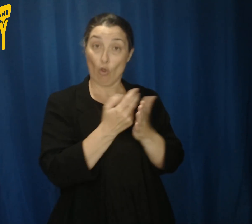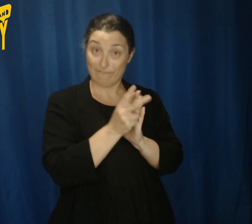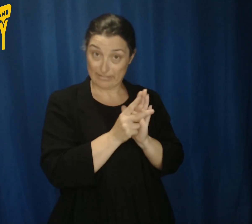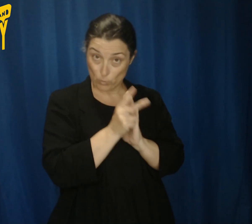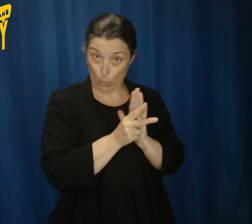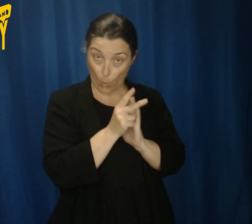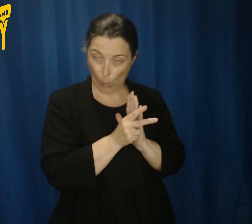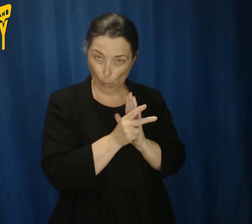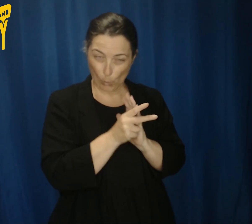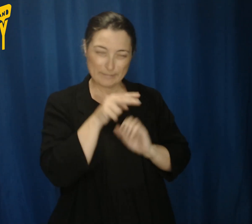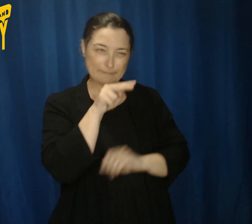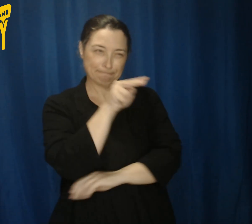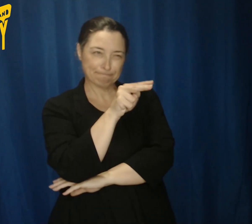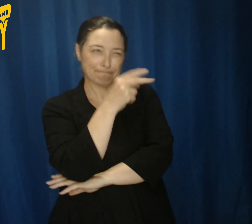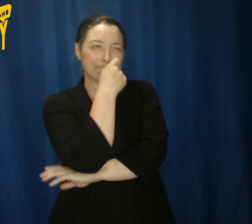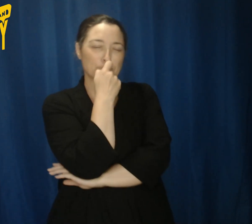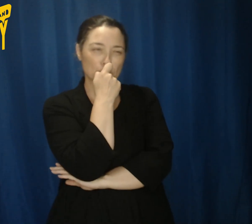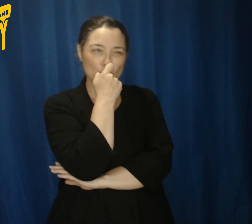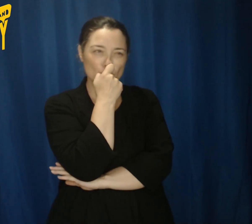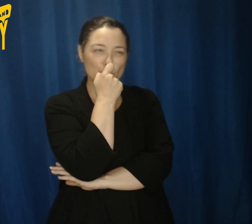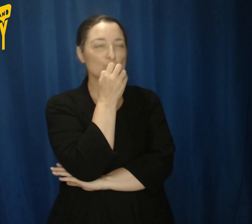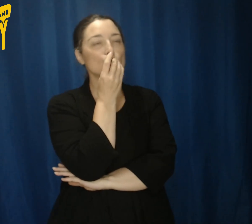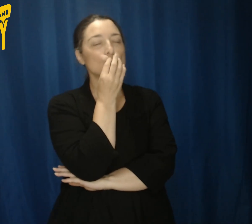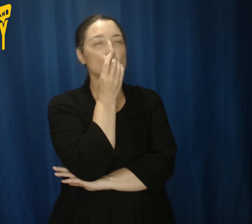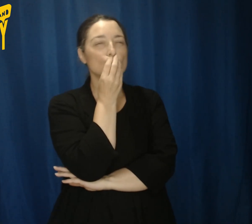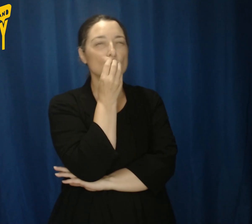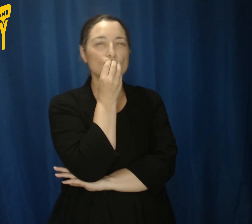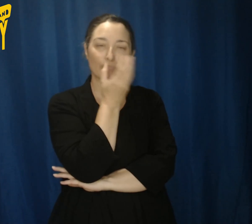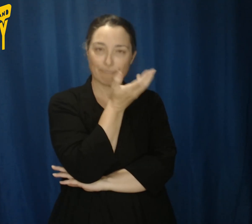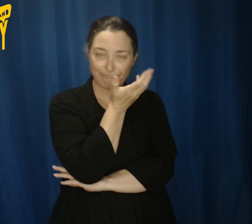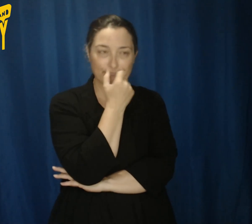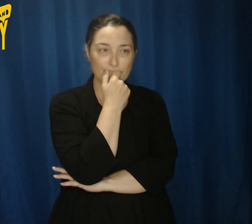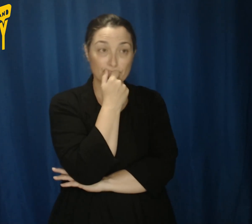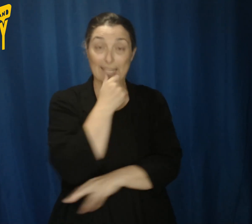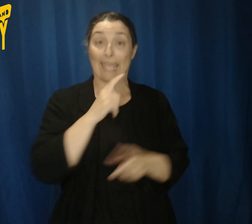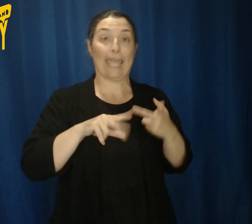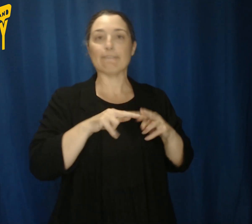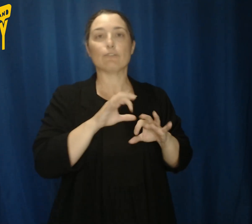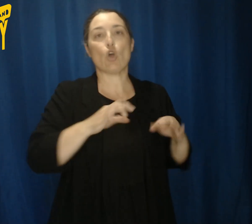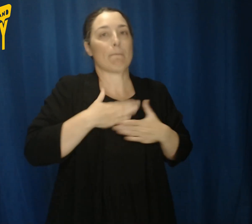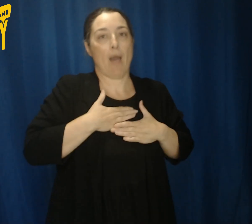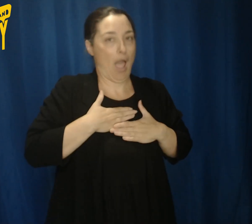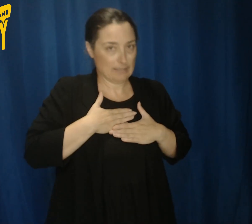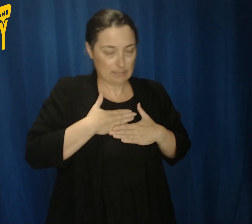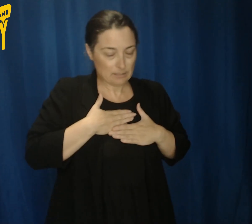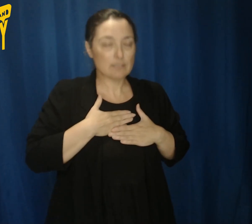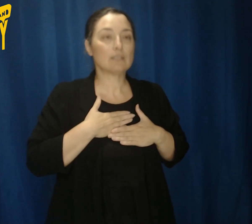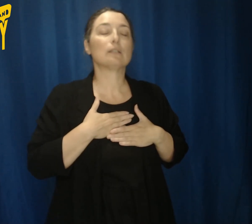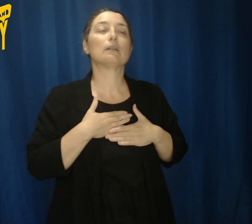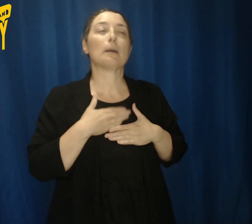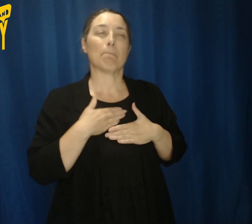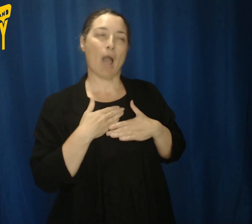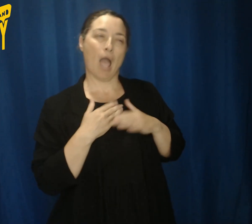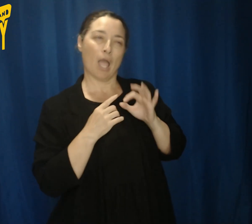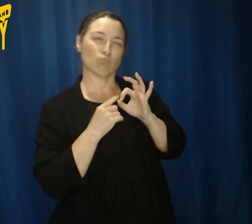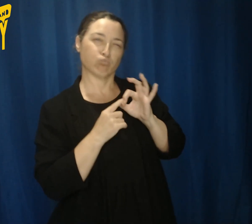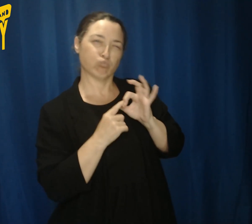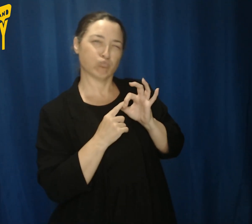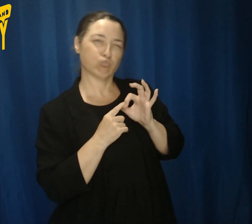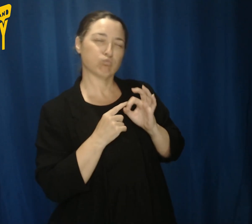sort of sat back and I thought, well, where would I critique, if that wasn't my work, how would I critique this? And what rose to the